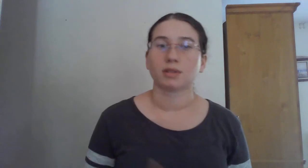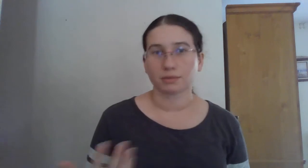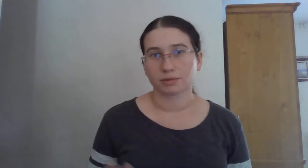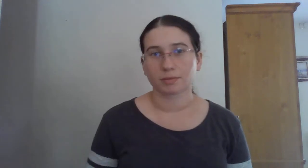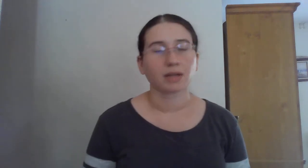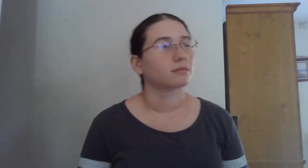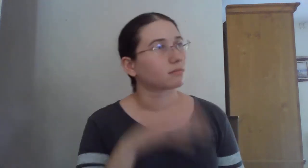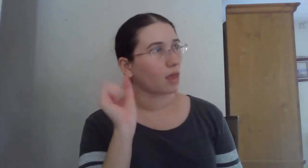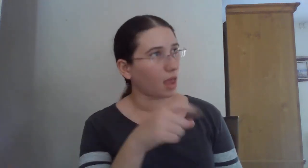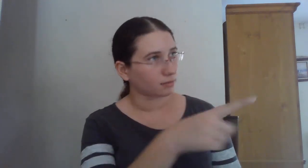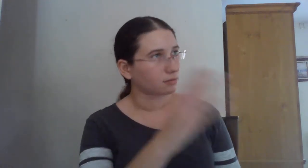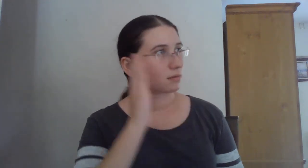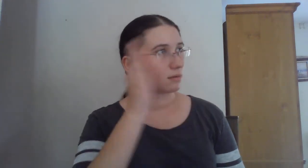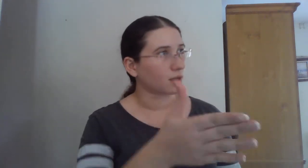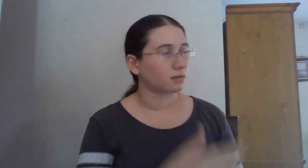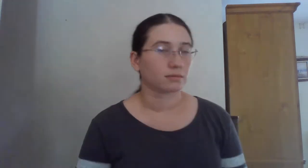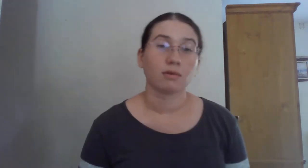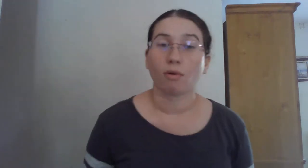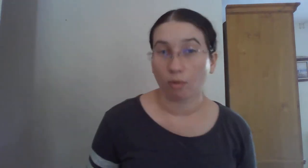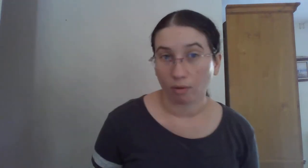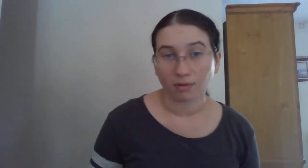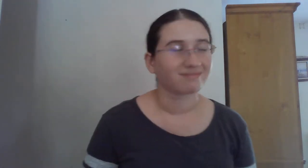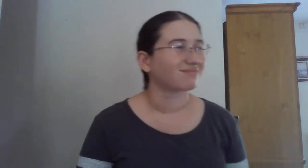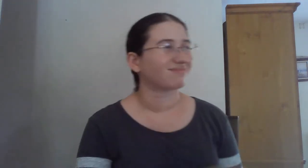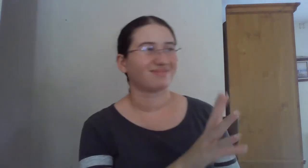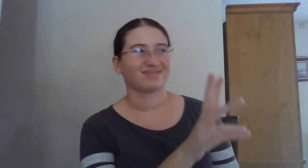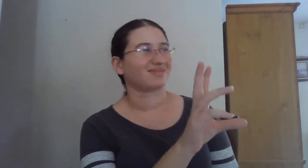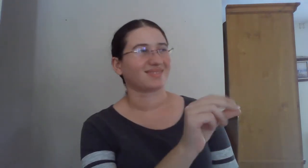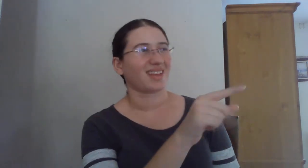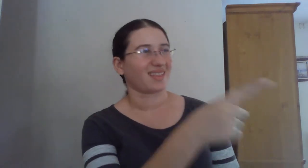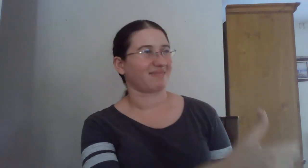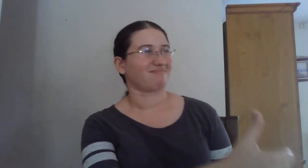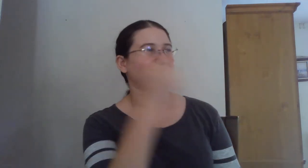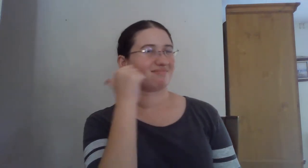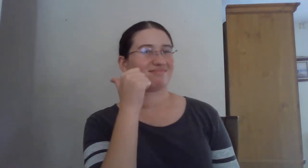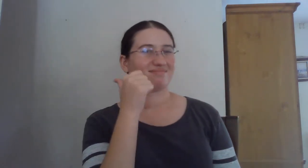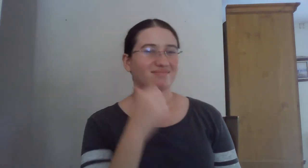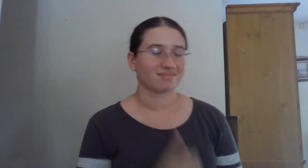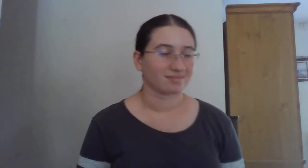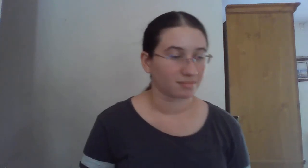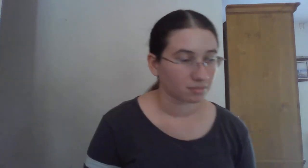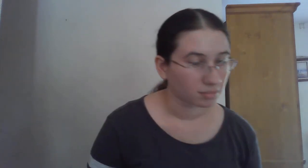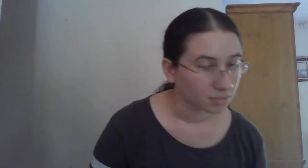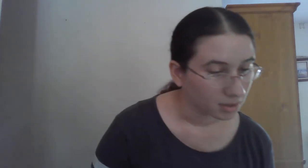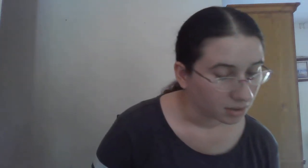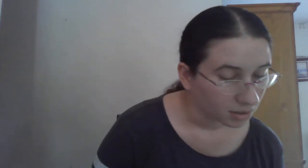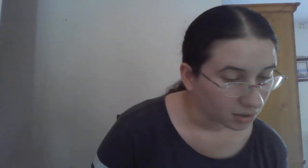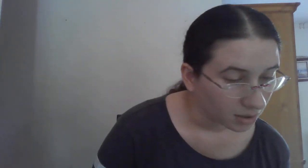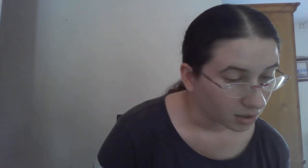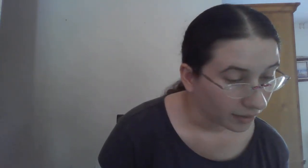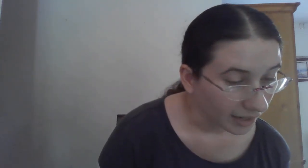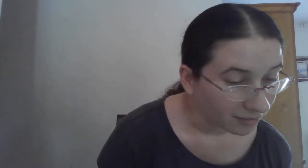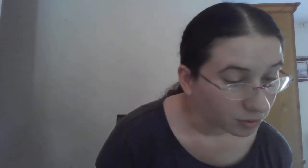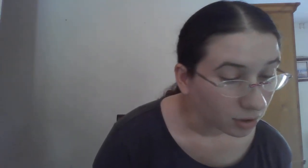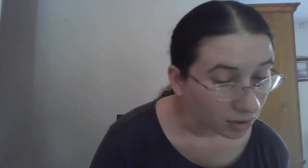Someone's response. Or, All right, have you cooked